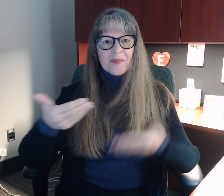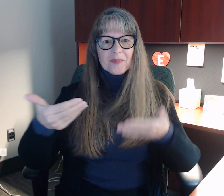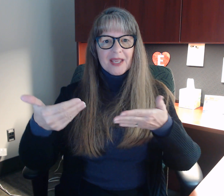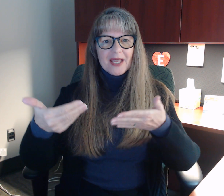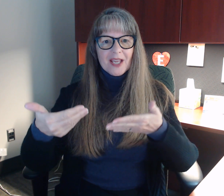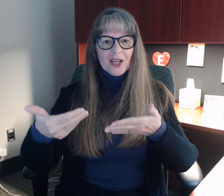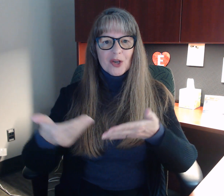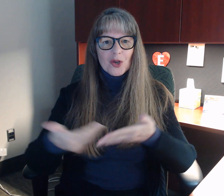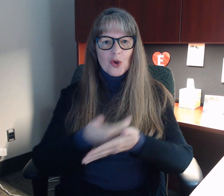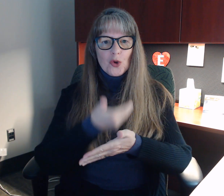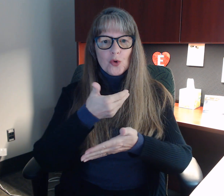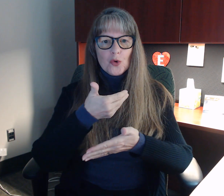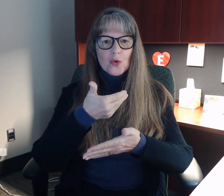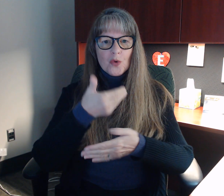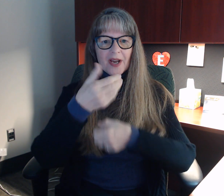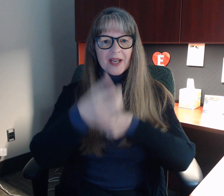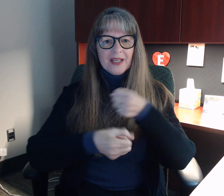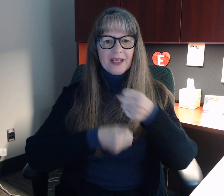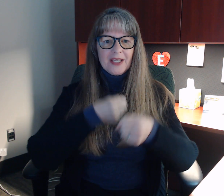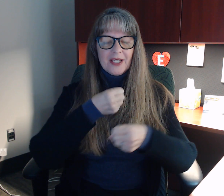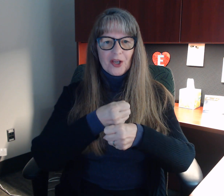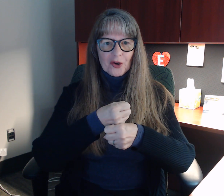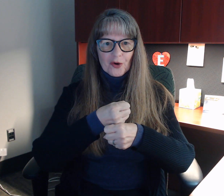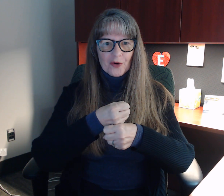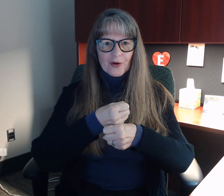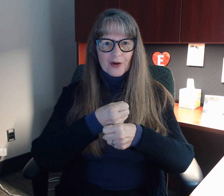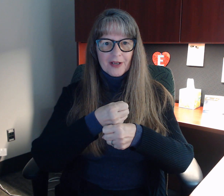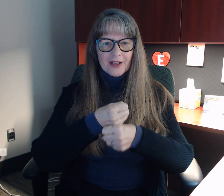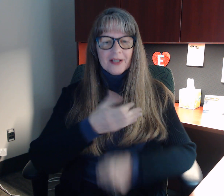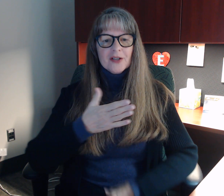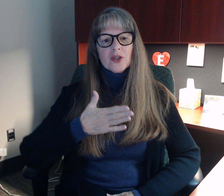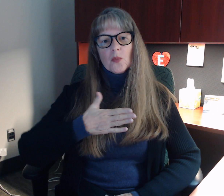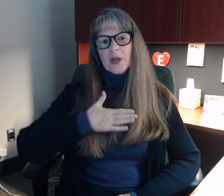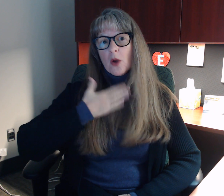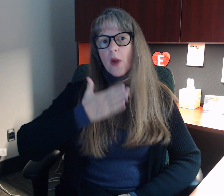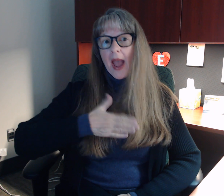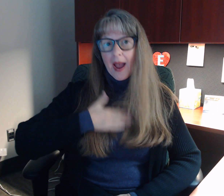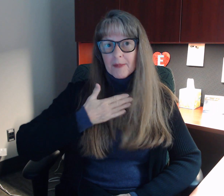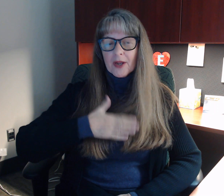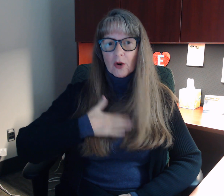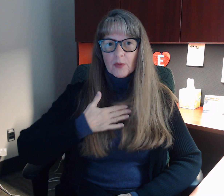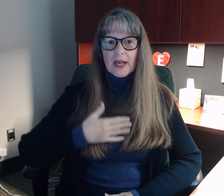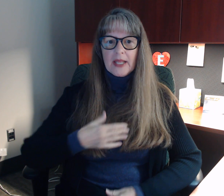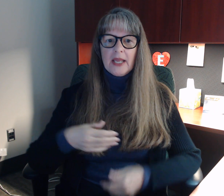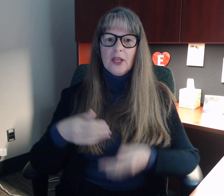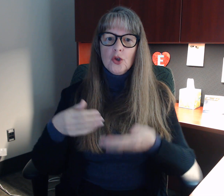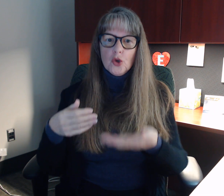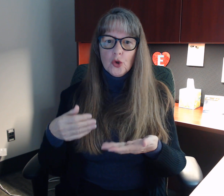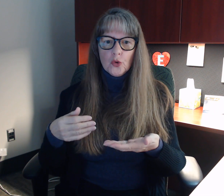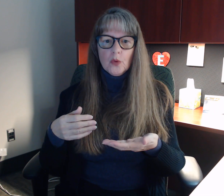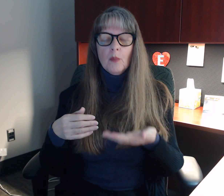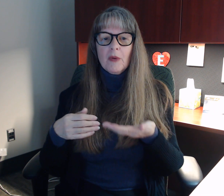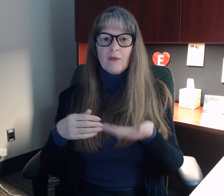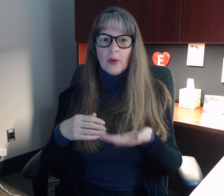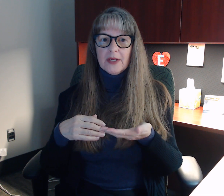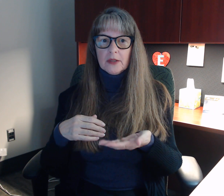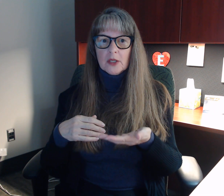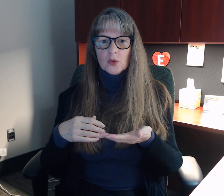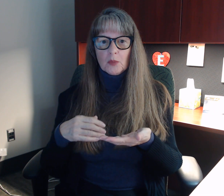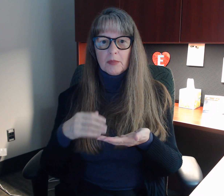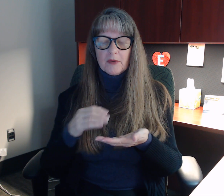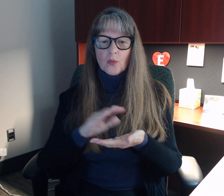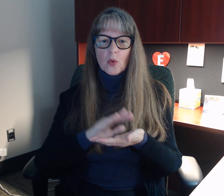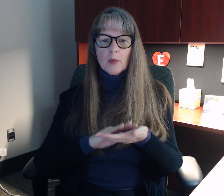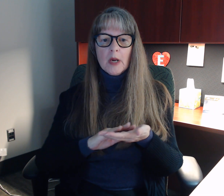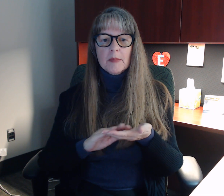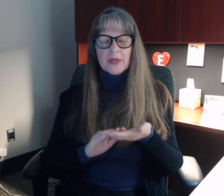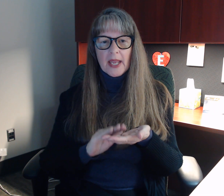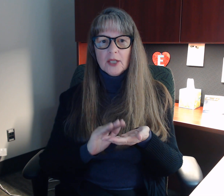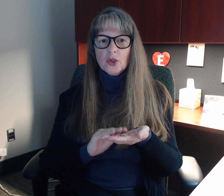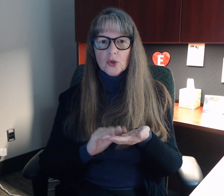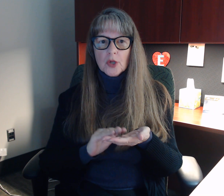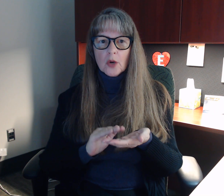Happy New Year. So we know happy already, and new, we've already done this one before, but the hand you do not write